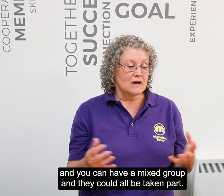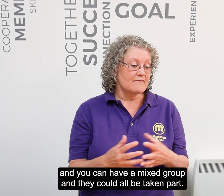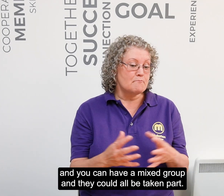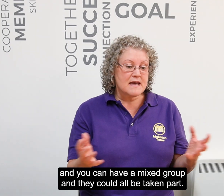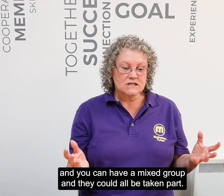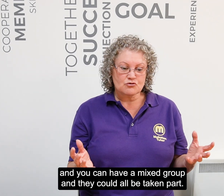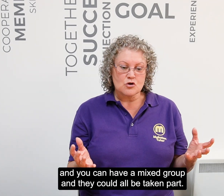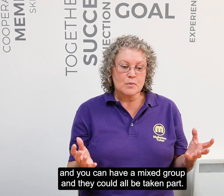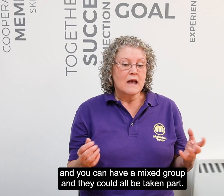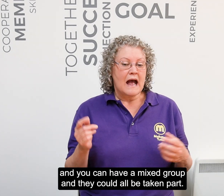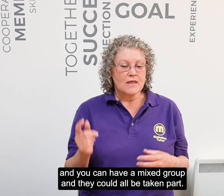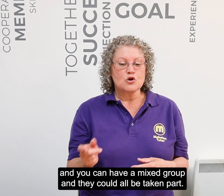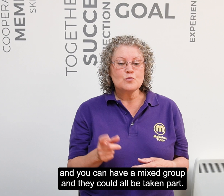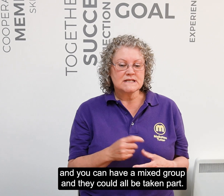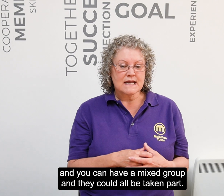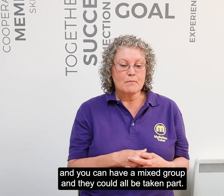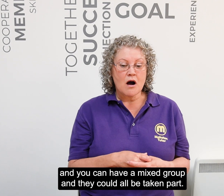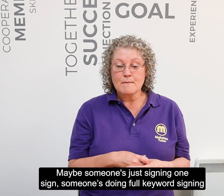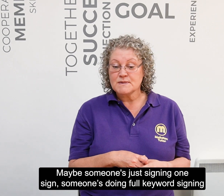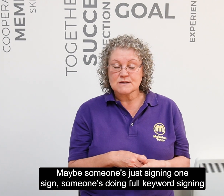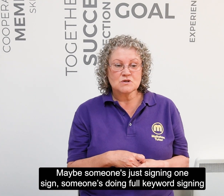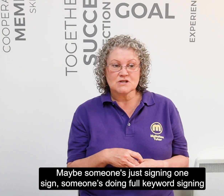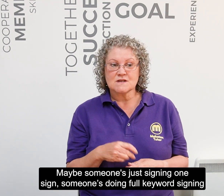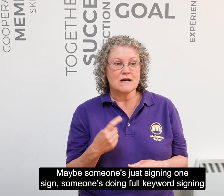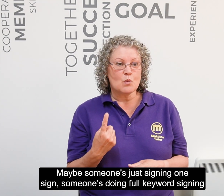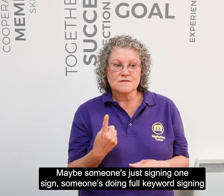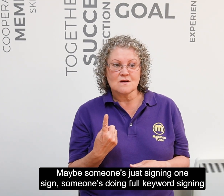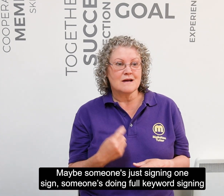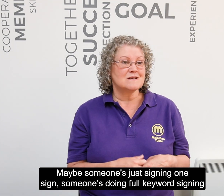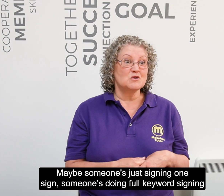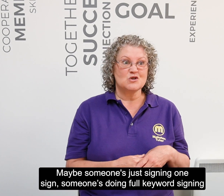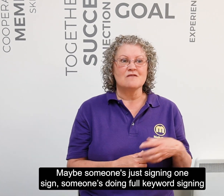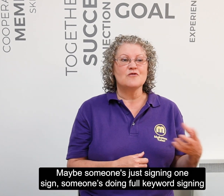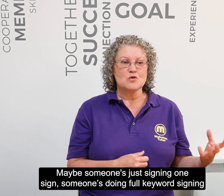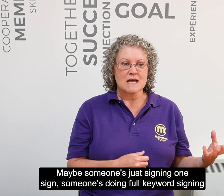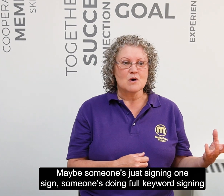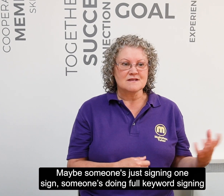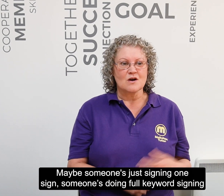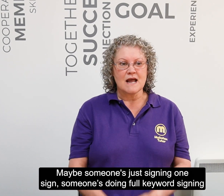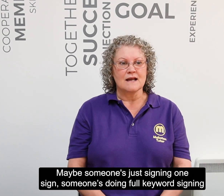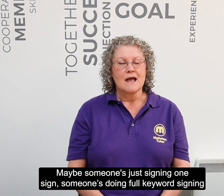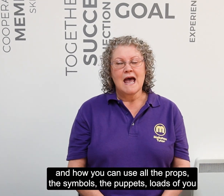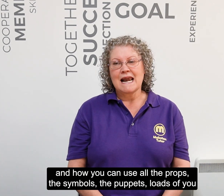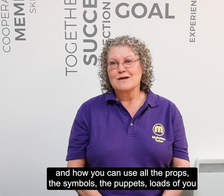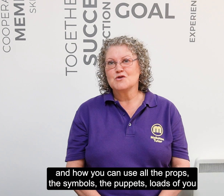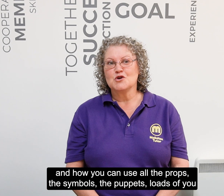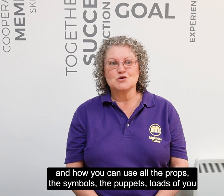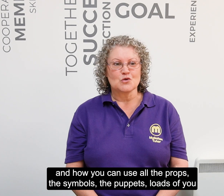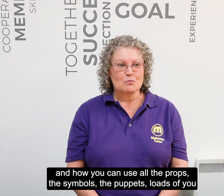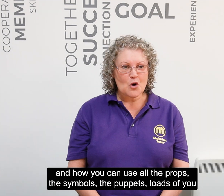have a mixed group and they could all be taking part. Maybe someone's just signing one sign, someone's doing full keyword signing, and how you can use all the props,